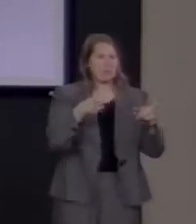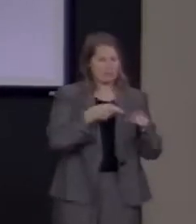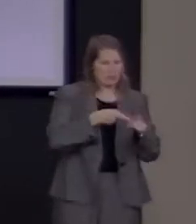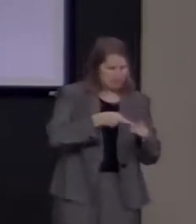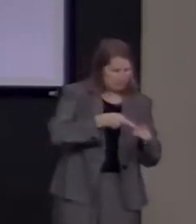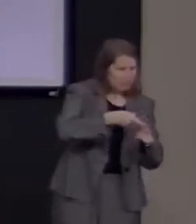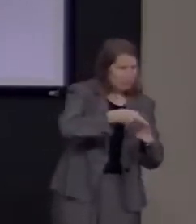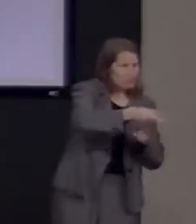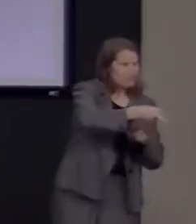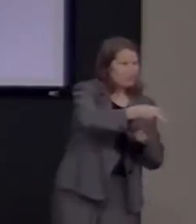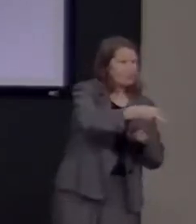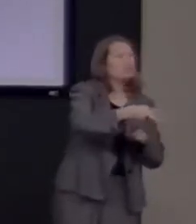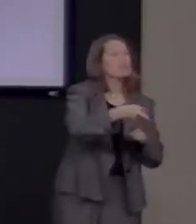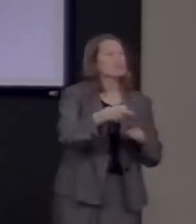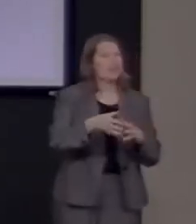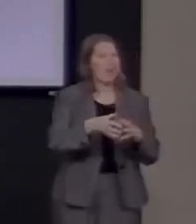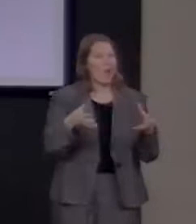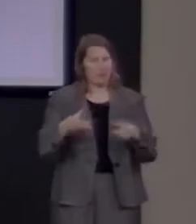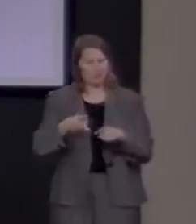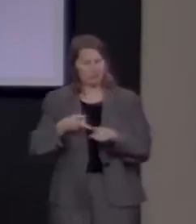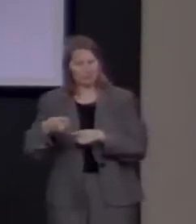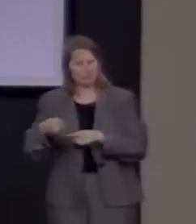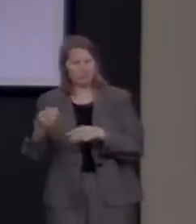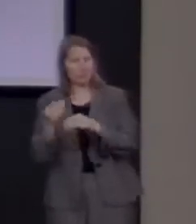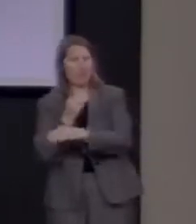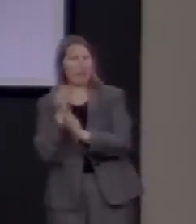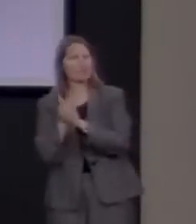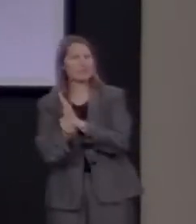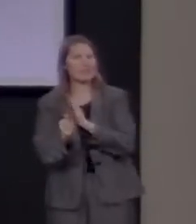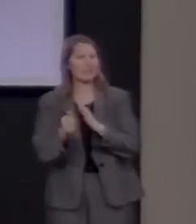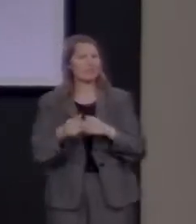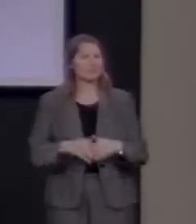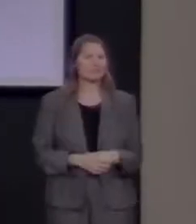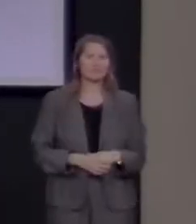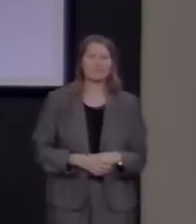is related to individual differences in arithmetic achievement.